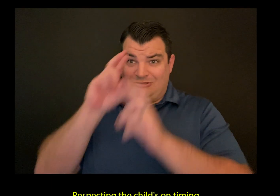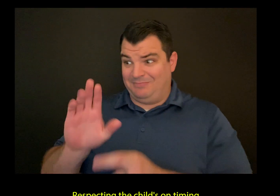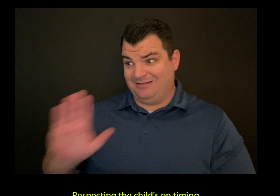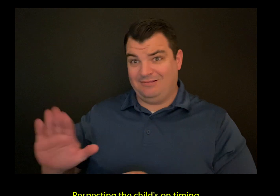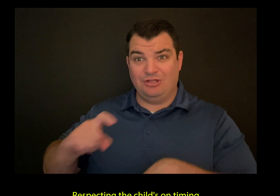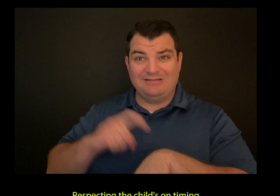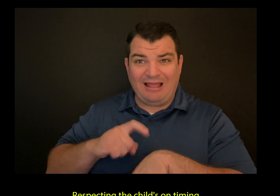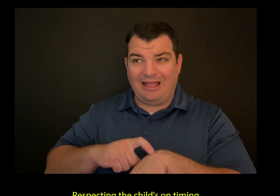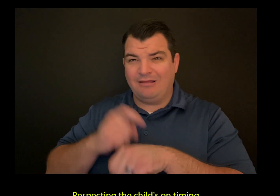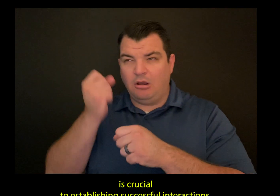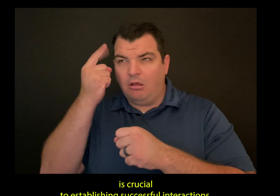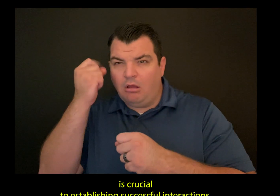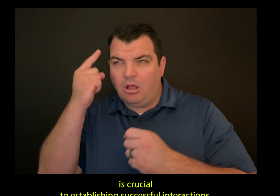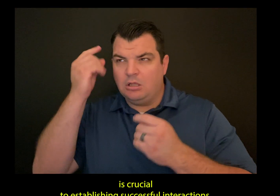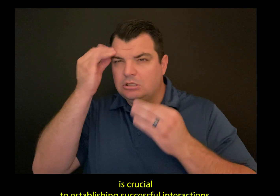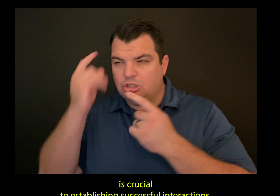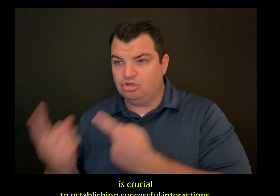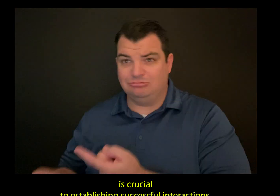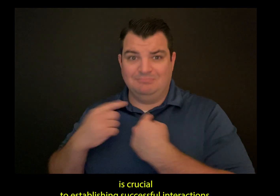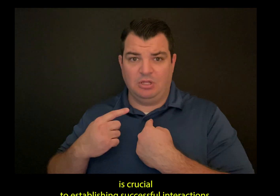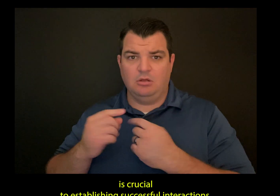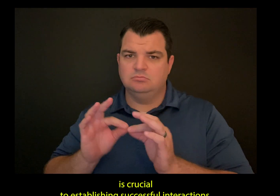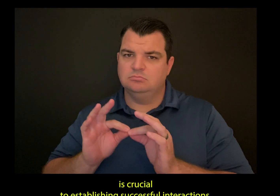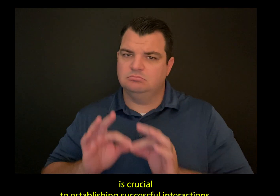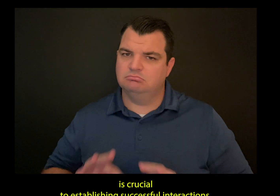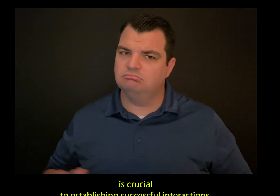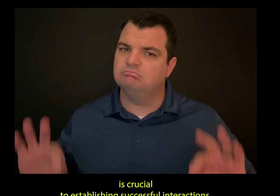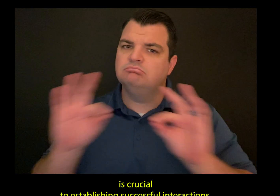Respecting the child's own timing is crucial to establishing successful interactions.